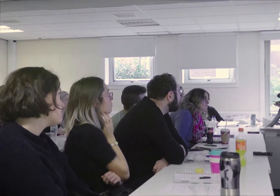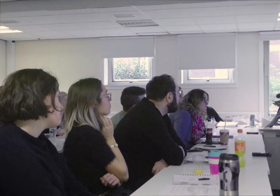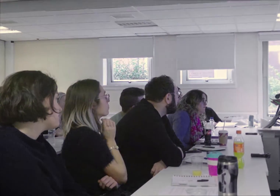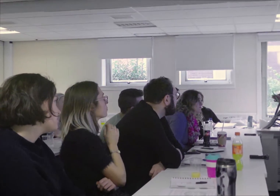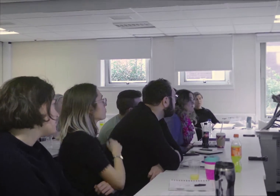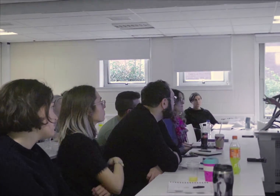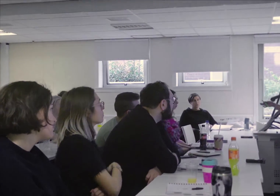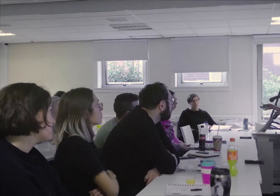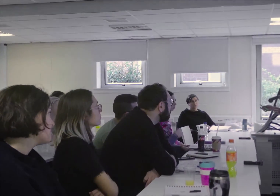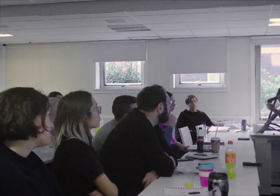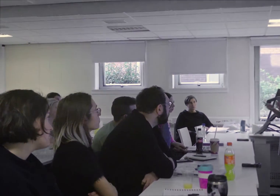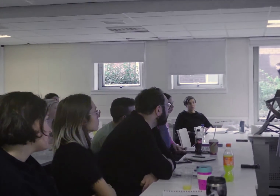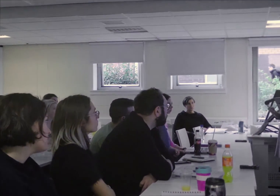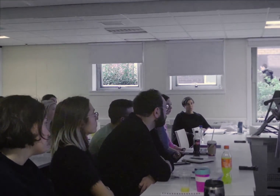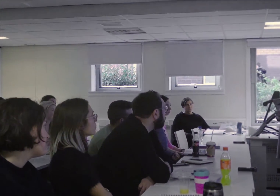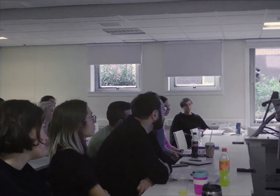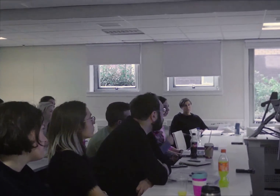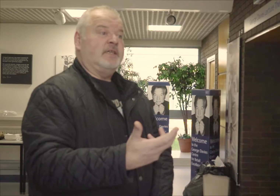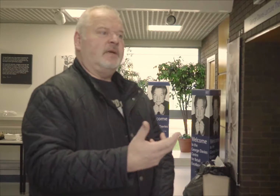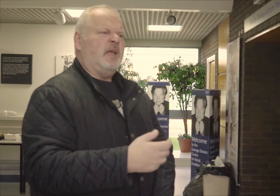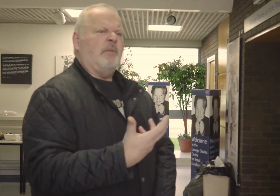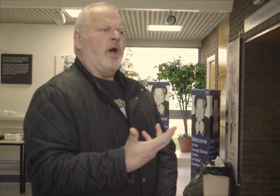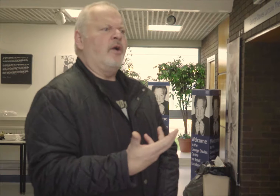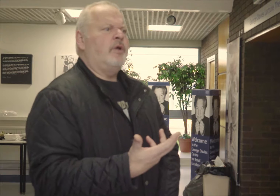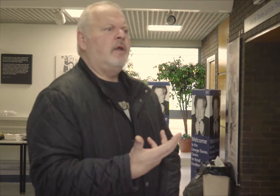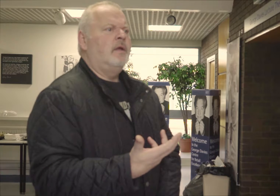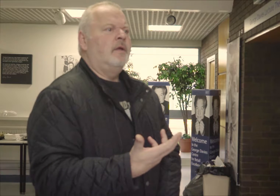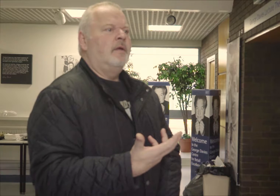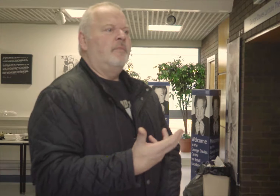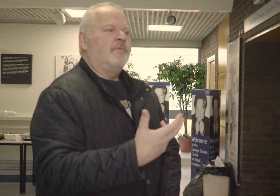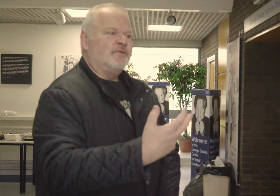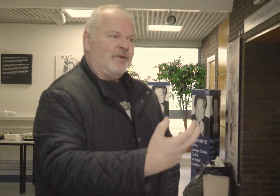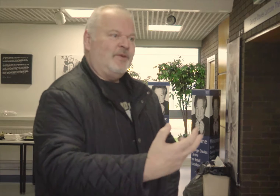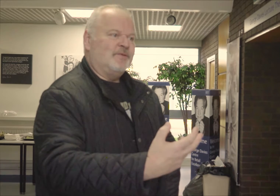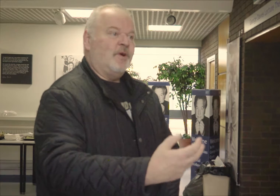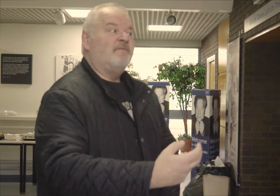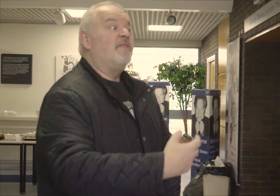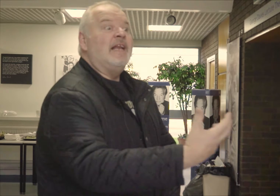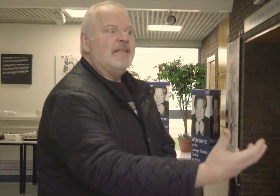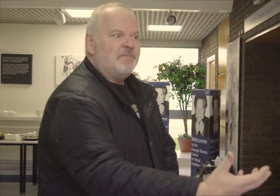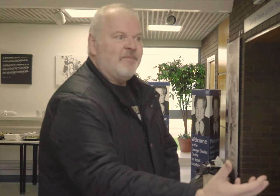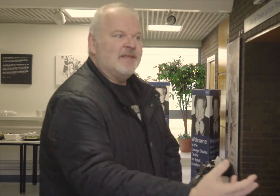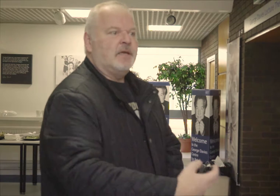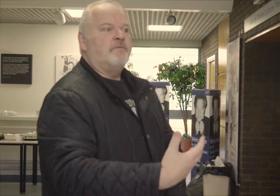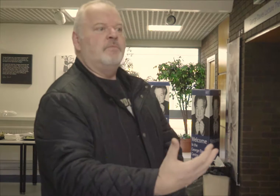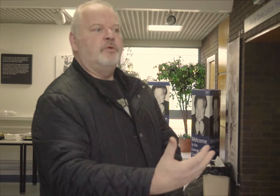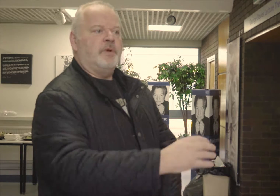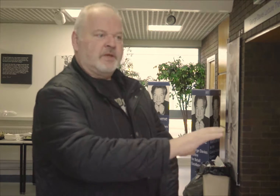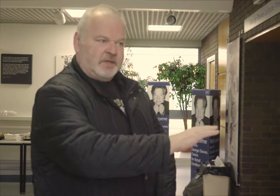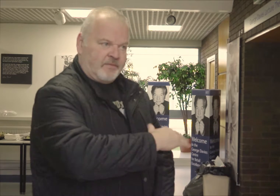Meaning moody, angry. And the deaf person would say the same thing, I'm not angry. But so you'd use the word feelings maybe instead of mood, because you have to be